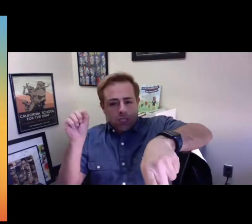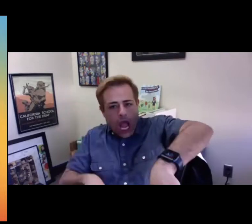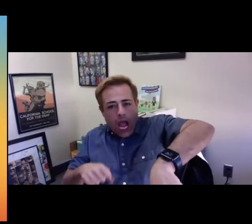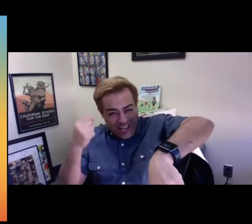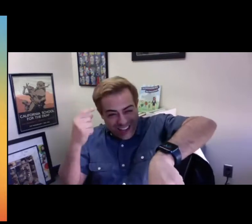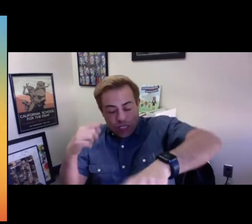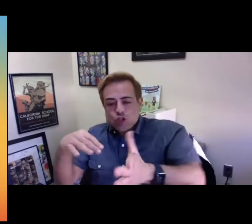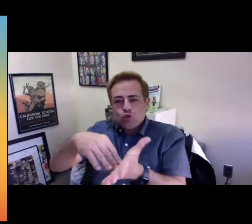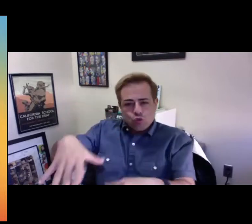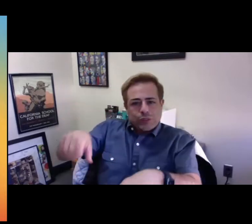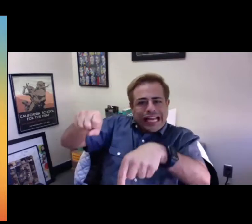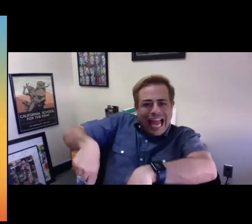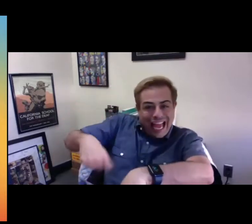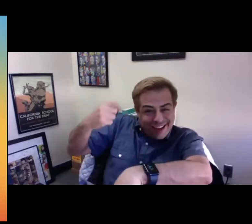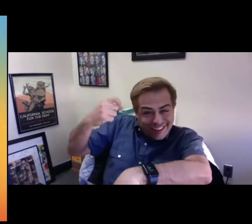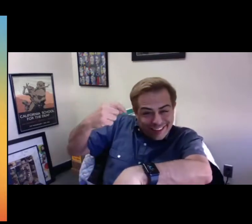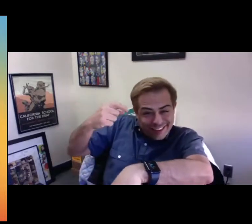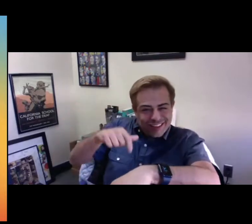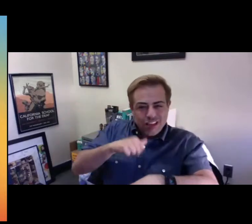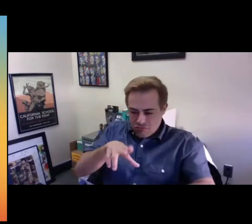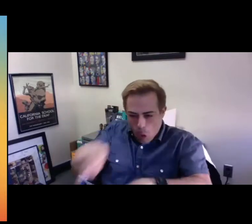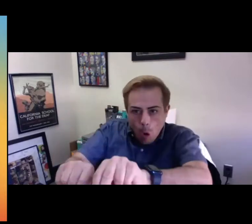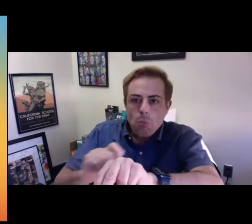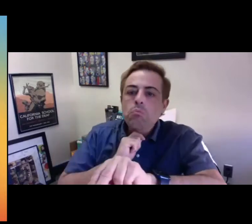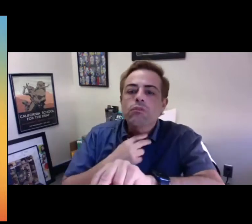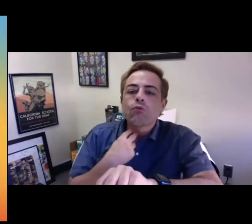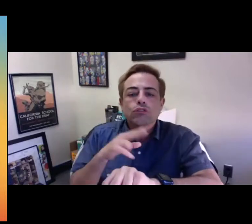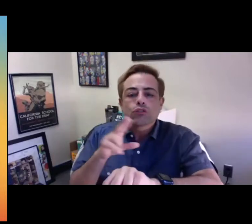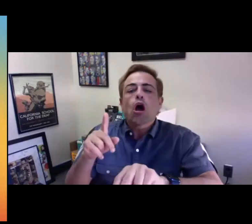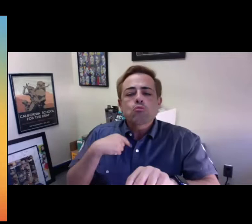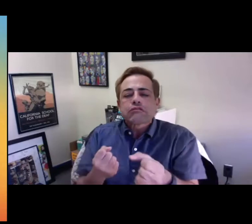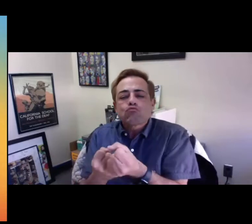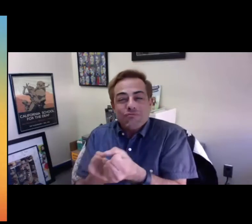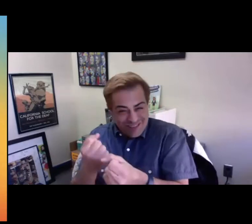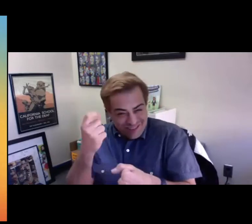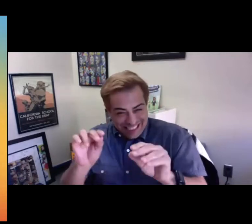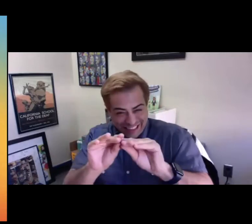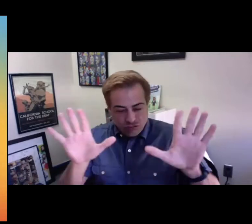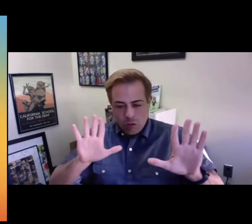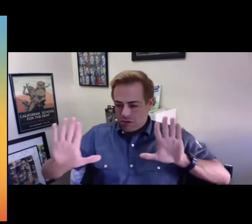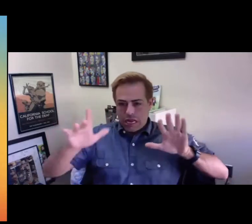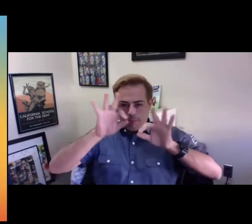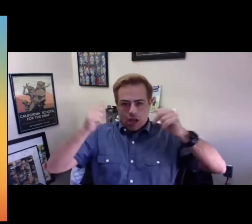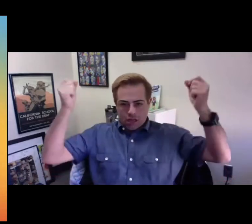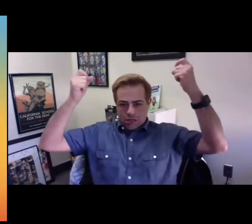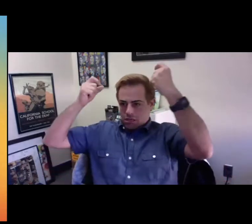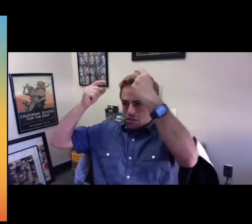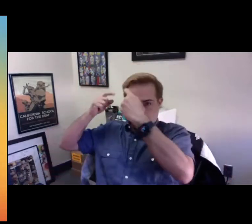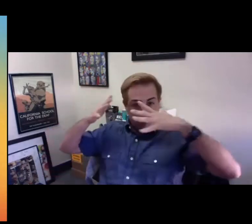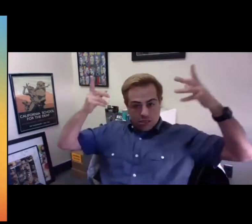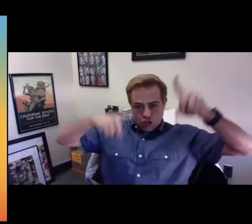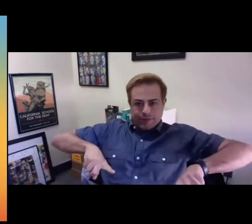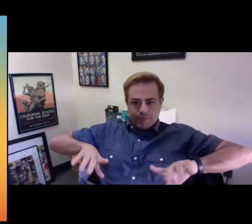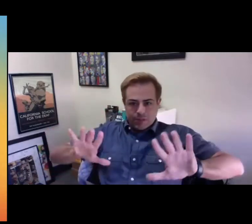childhood, we never use our voices, but the students maybe will use them, their peers, we're never going to tell them